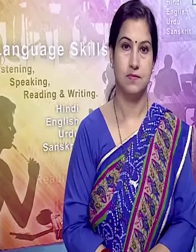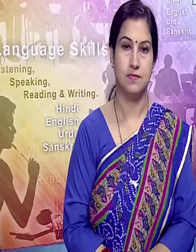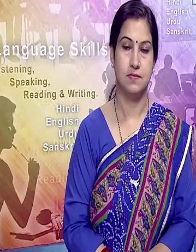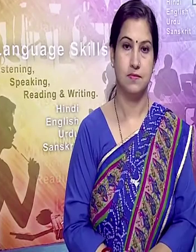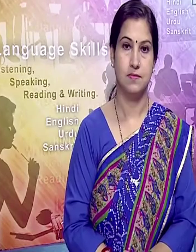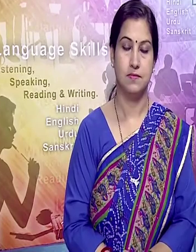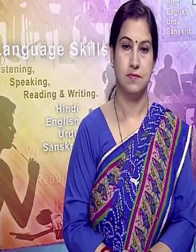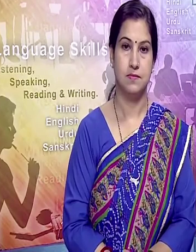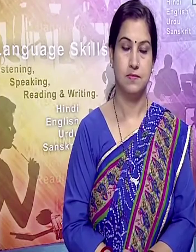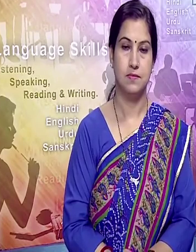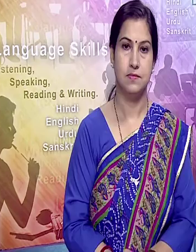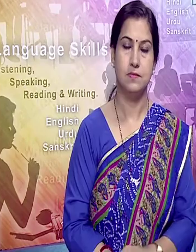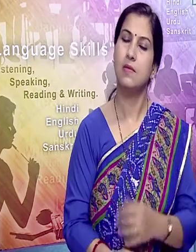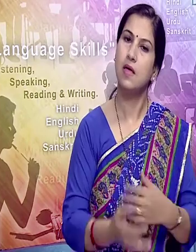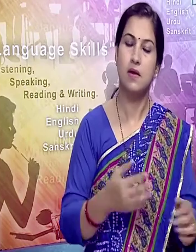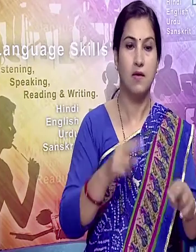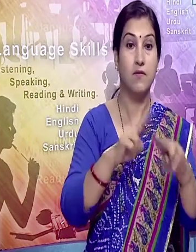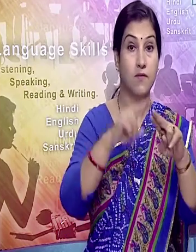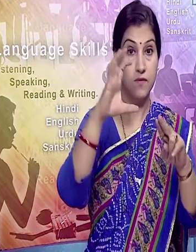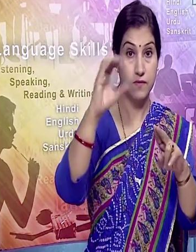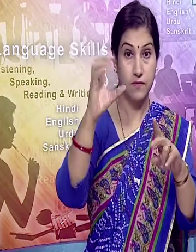Food should be socially acceptable